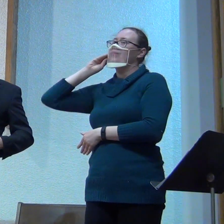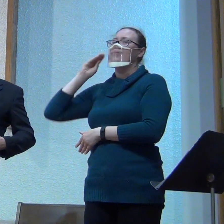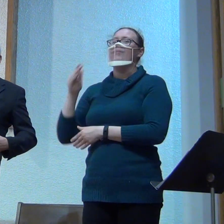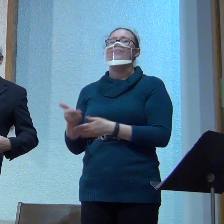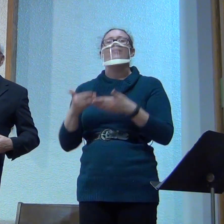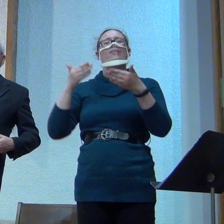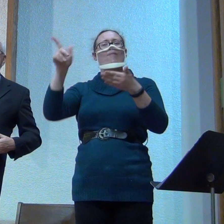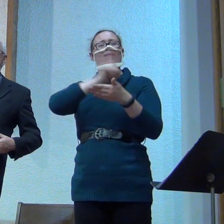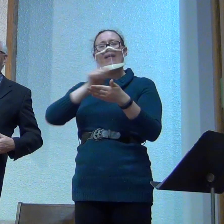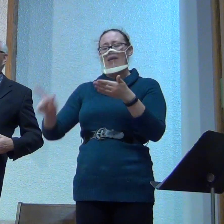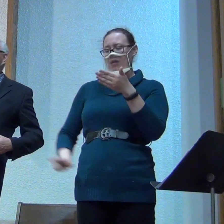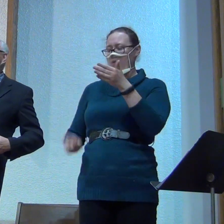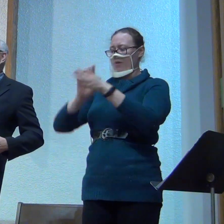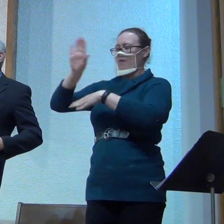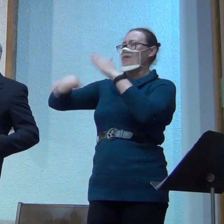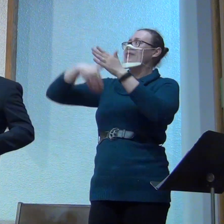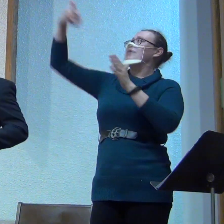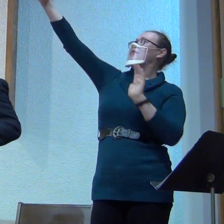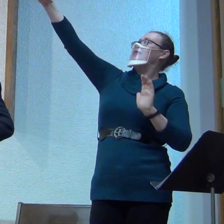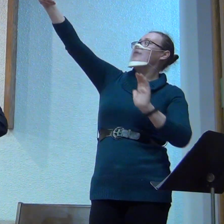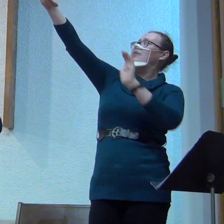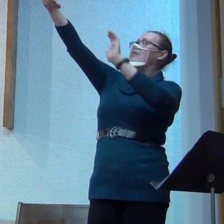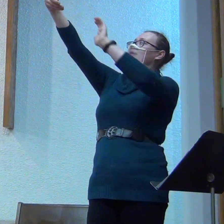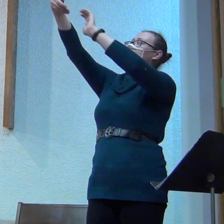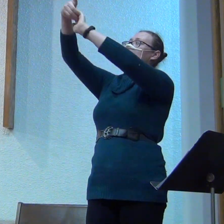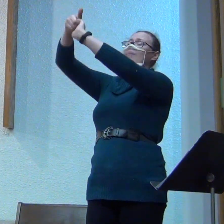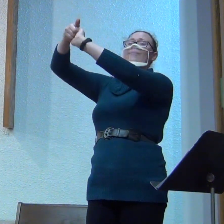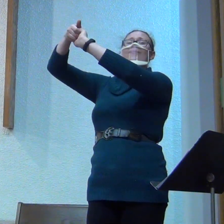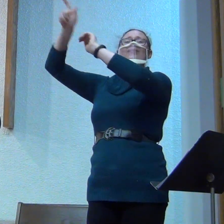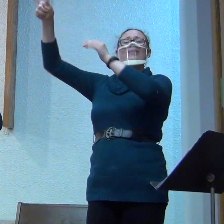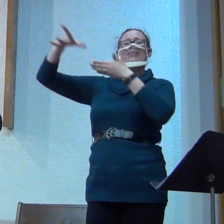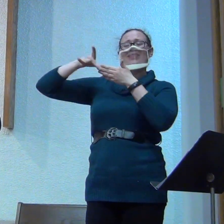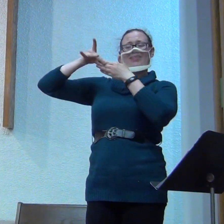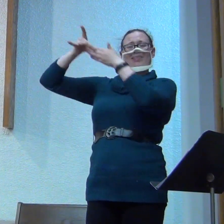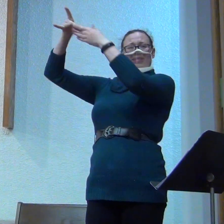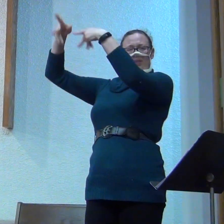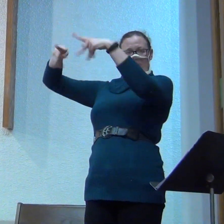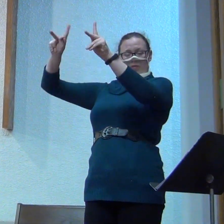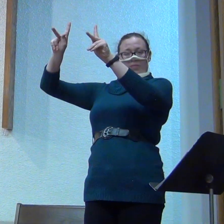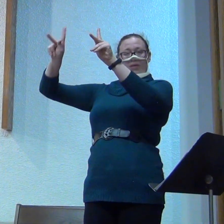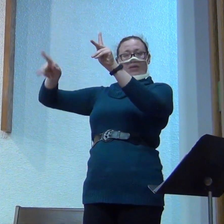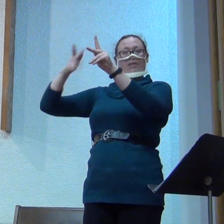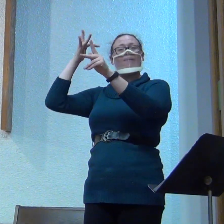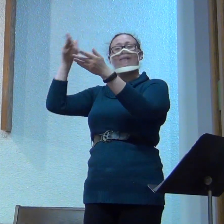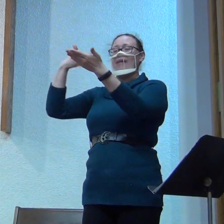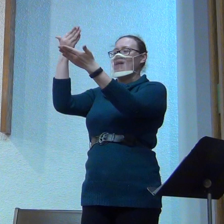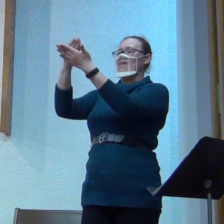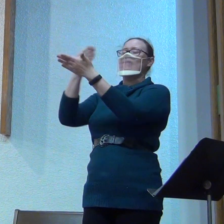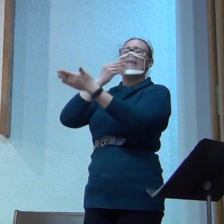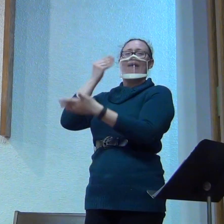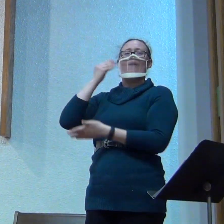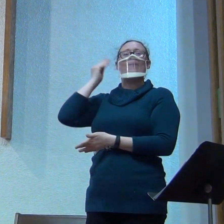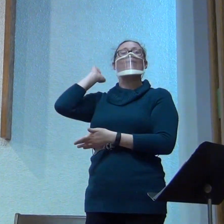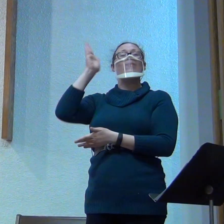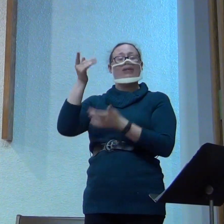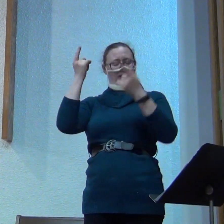Take the Lord's hand. Let him lead, and home will be your destination. Amen.